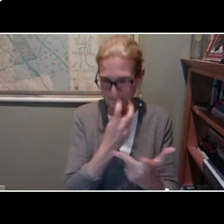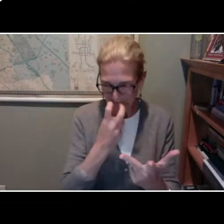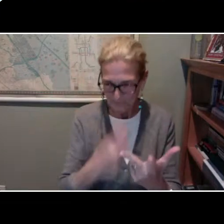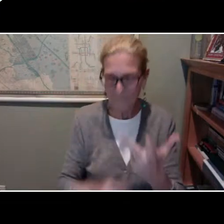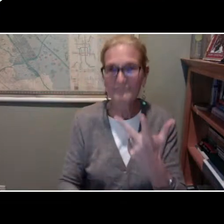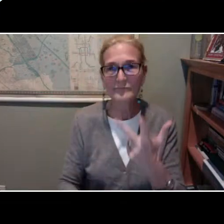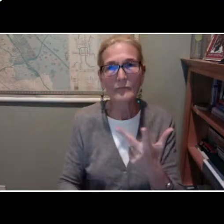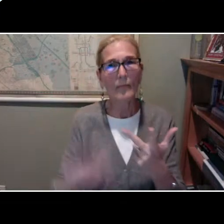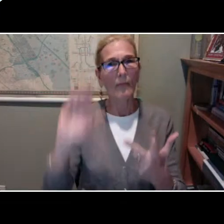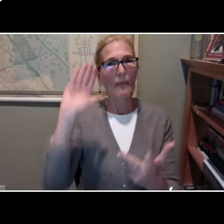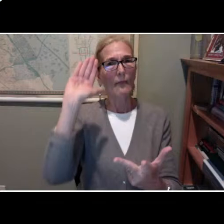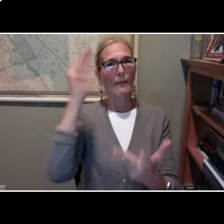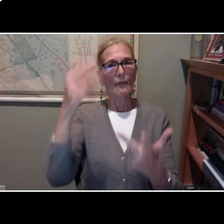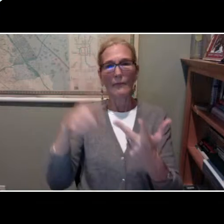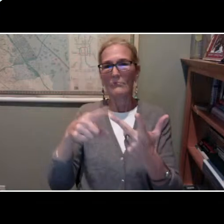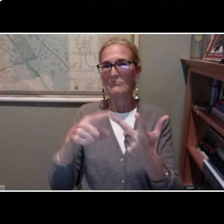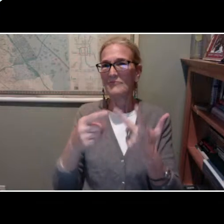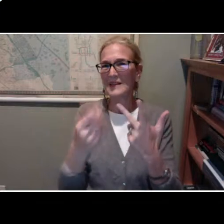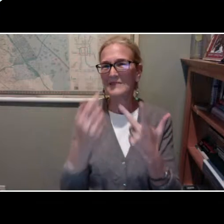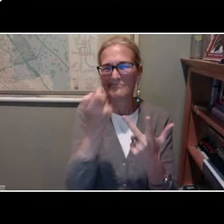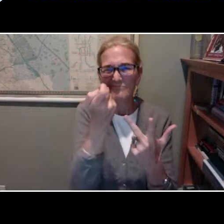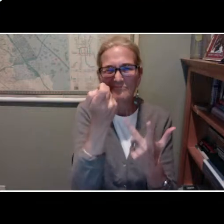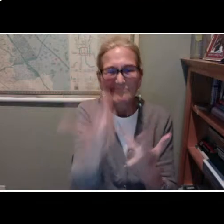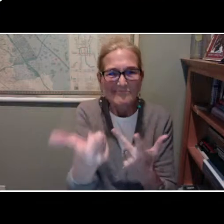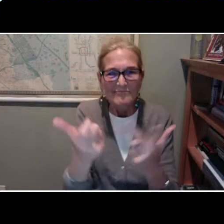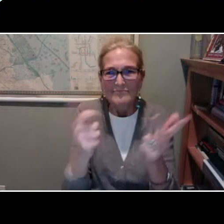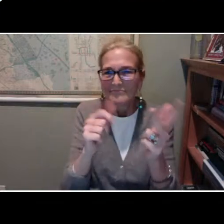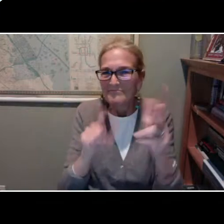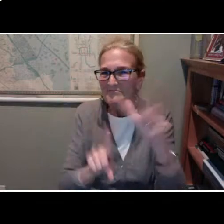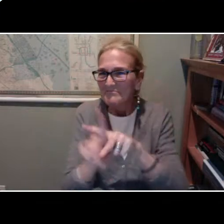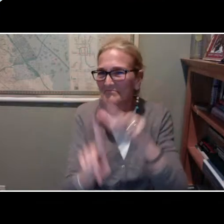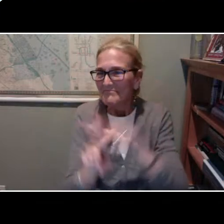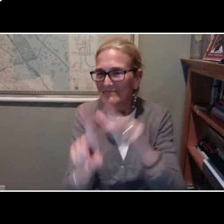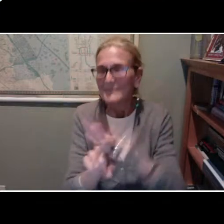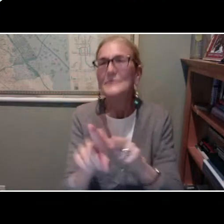the words hearing, language, and speech.